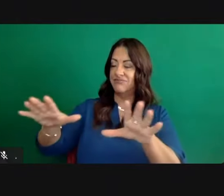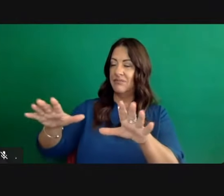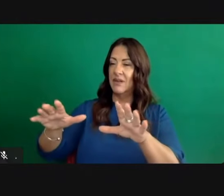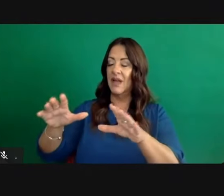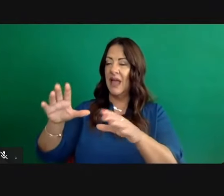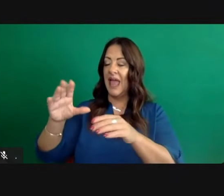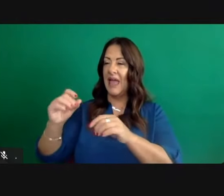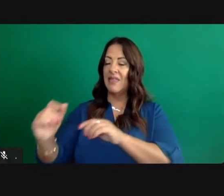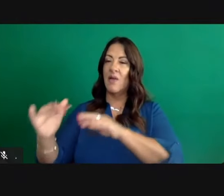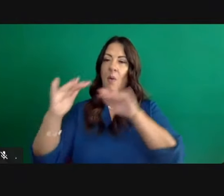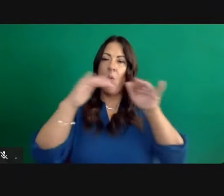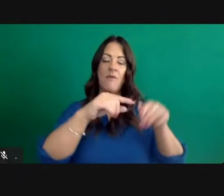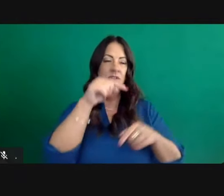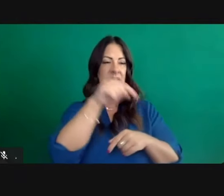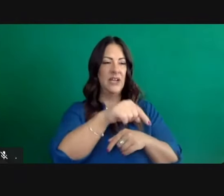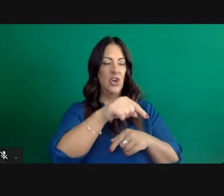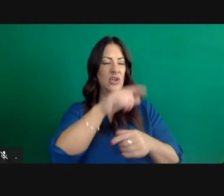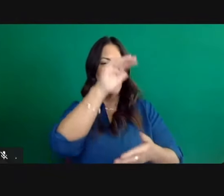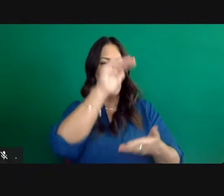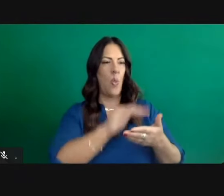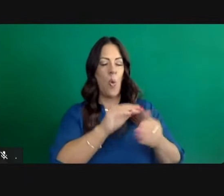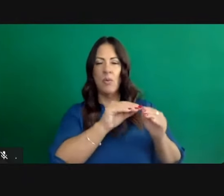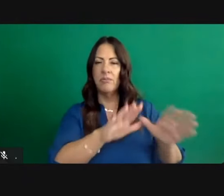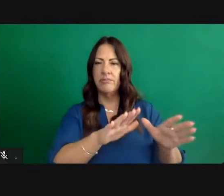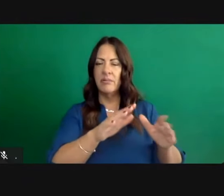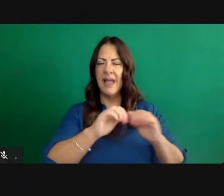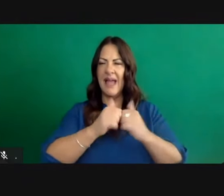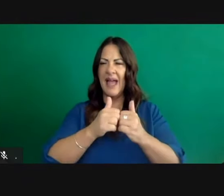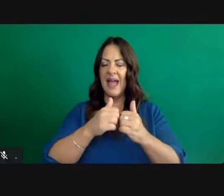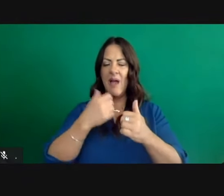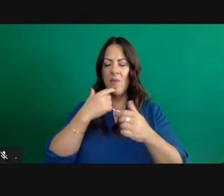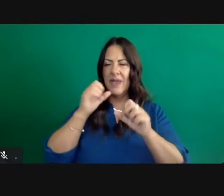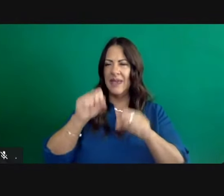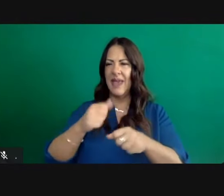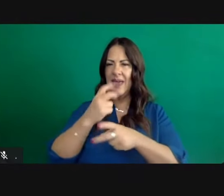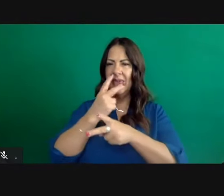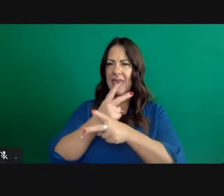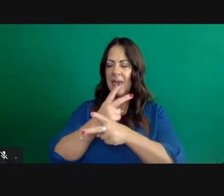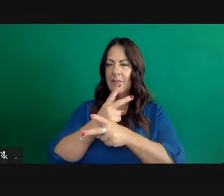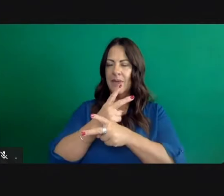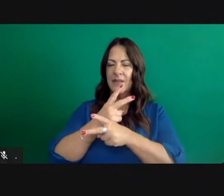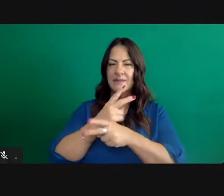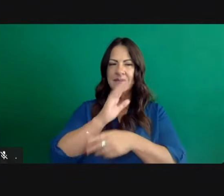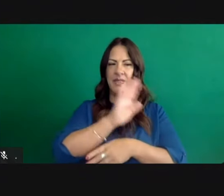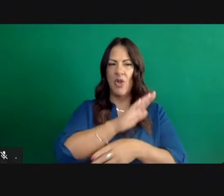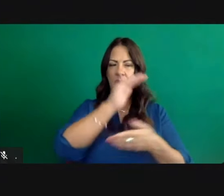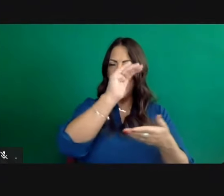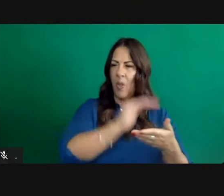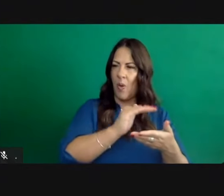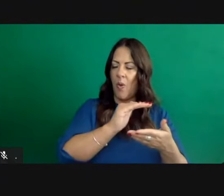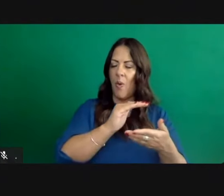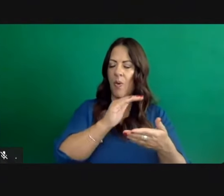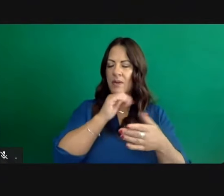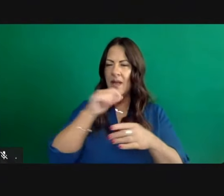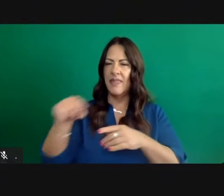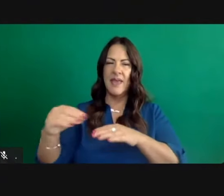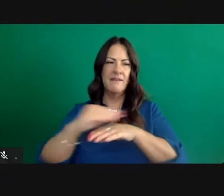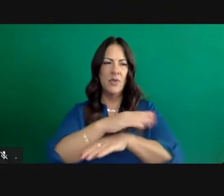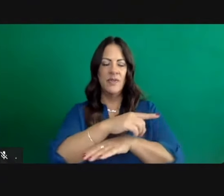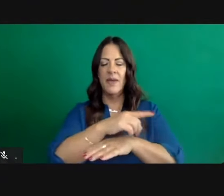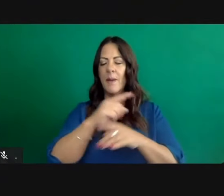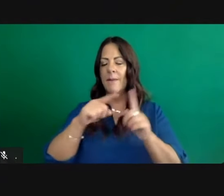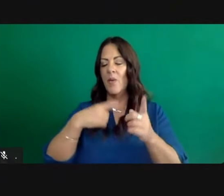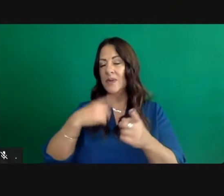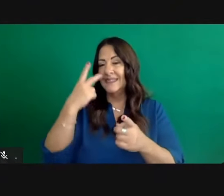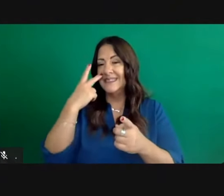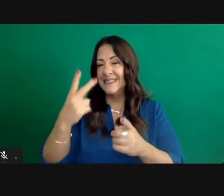a community needs to keep transmission low for themselves. So really looking forward to see how the Bay Area